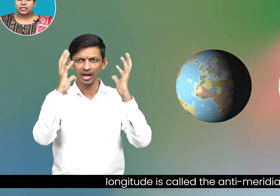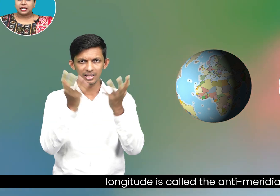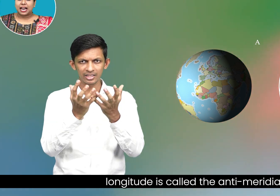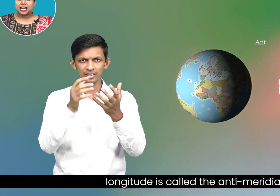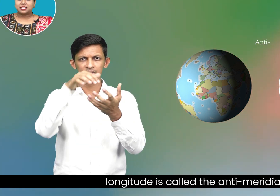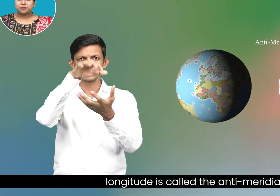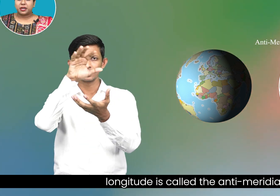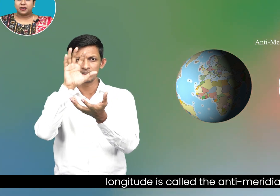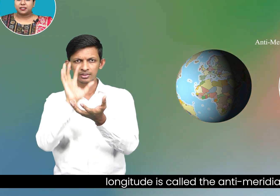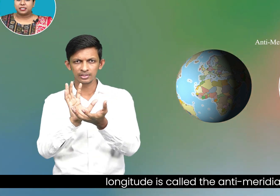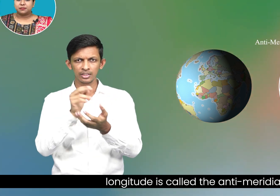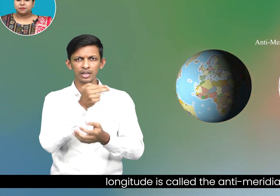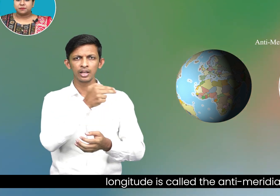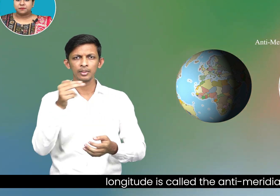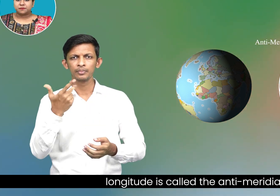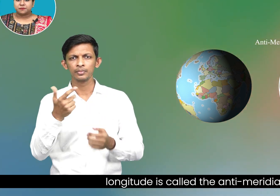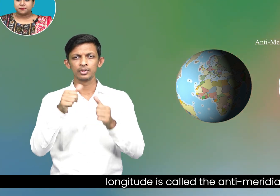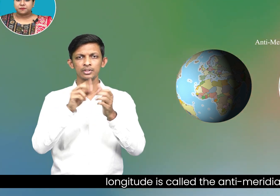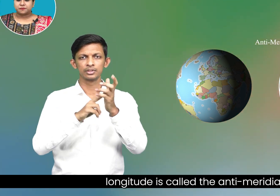called the anti-meridian.